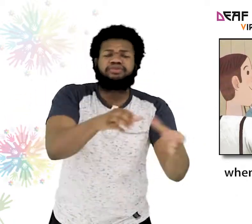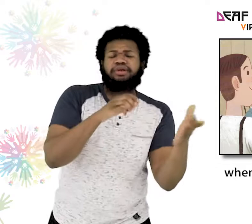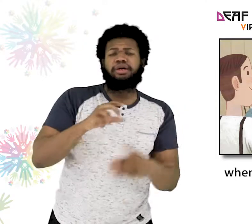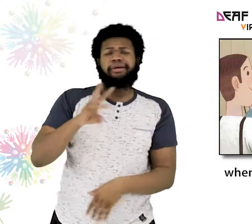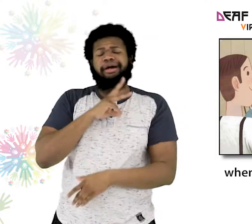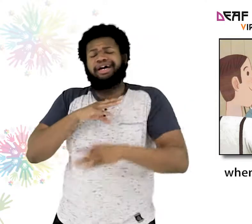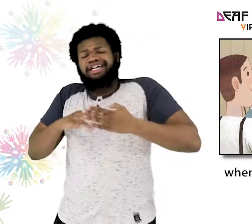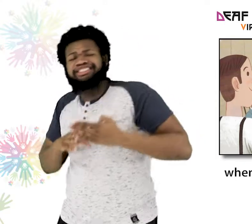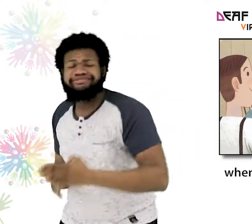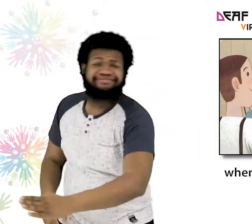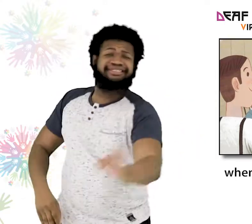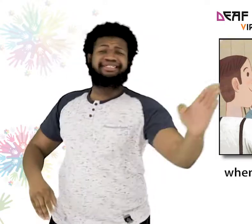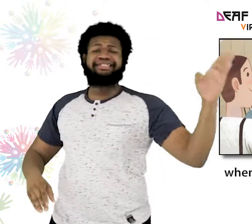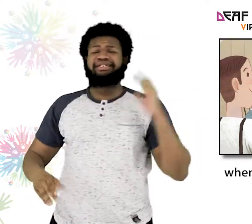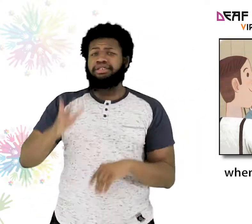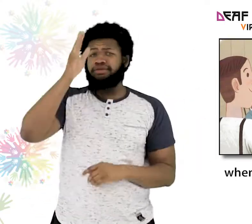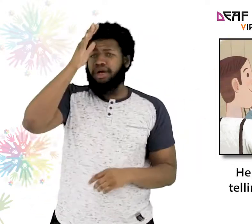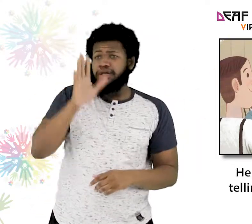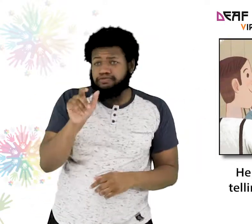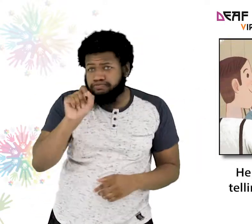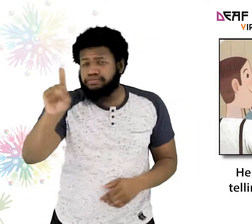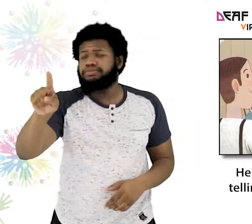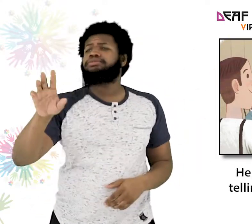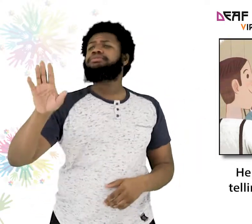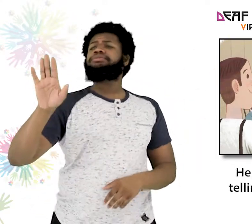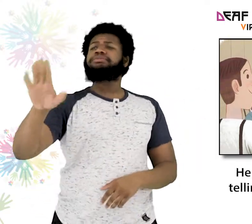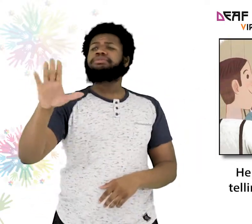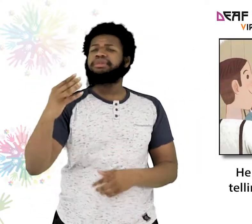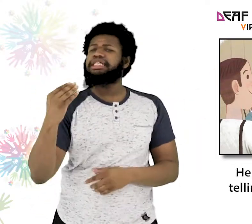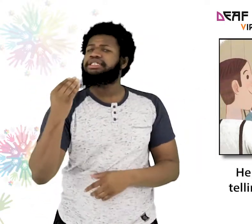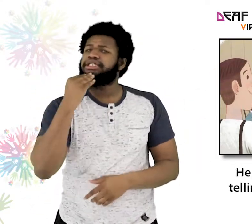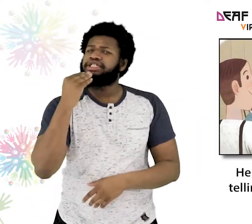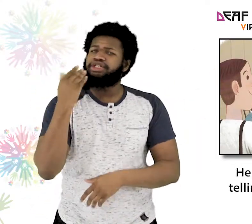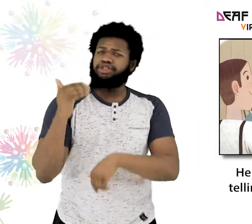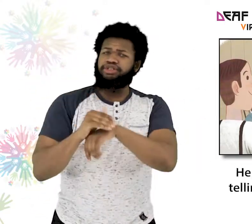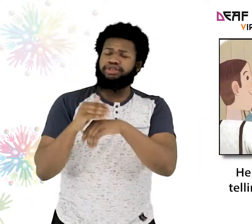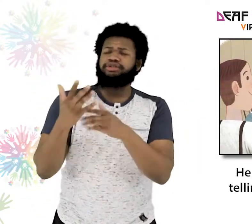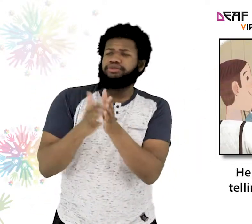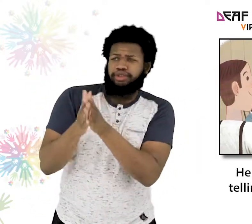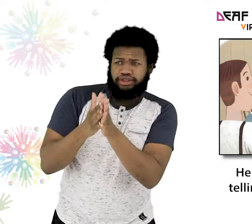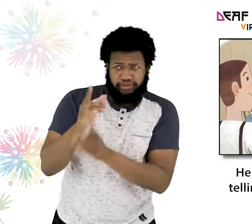When William pushed open the door, he read his father's lips telling him to wash up for dinner.